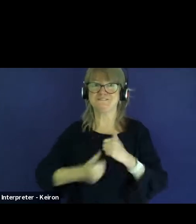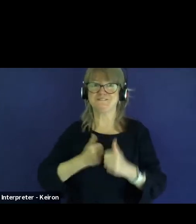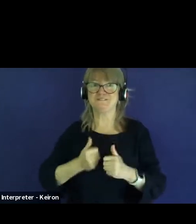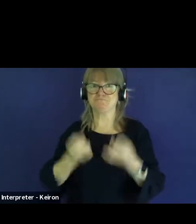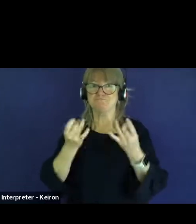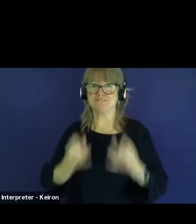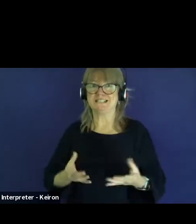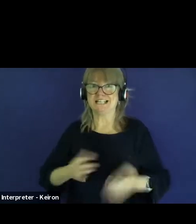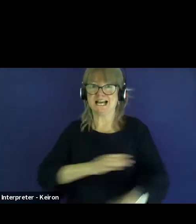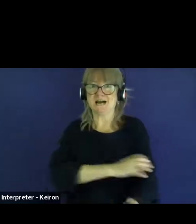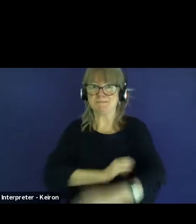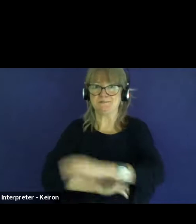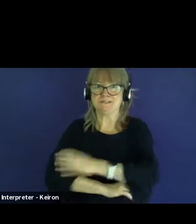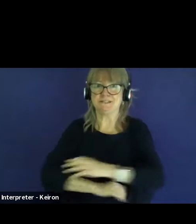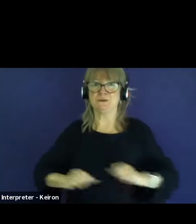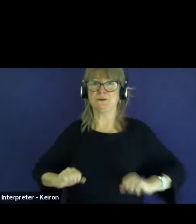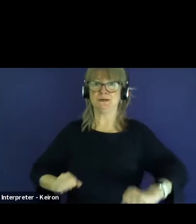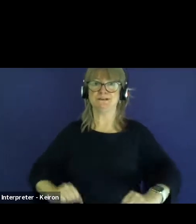ready.